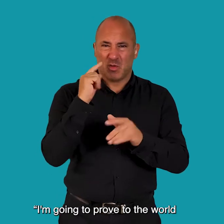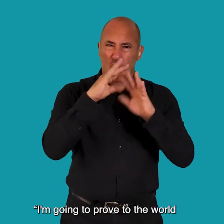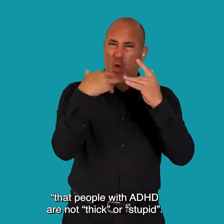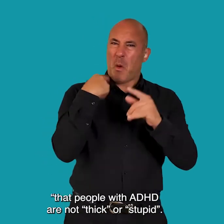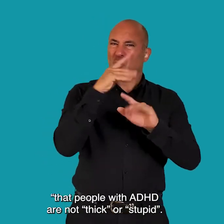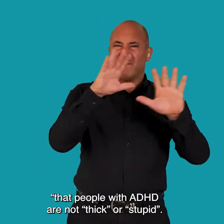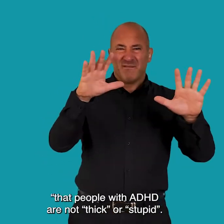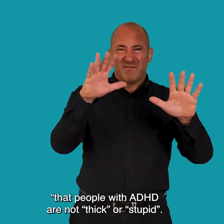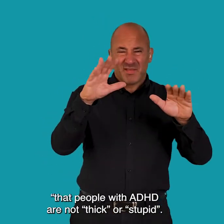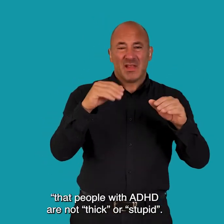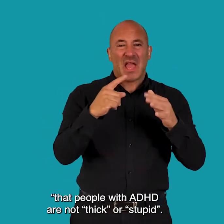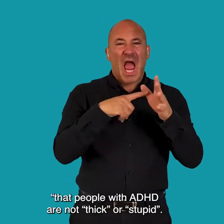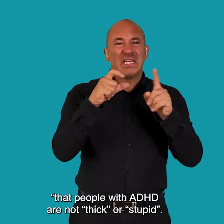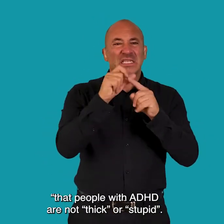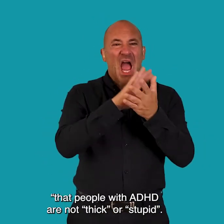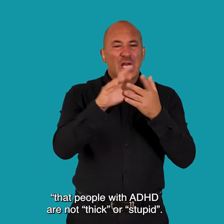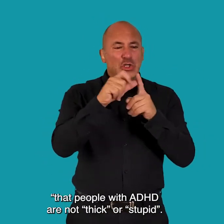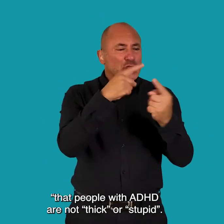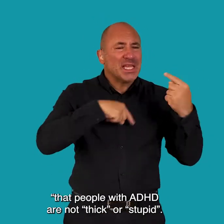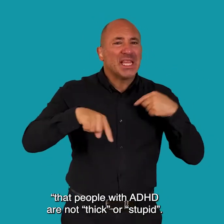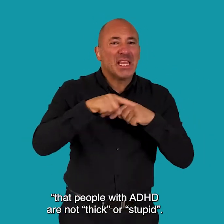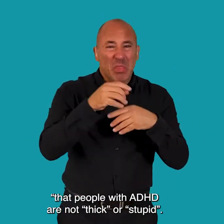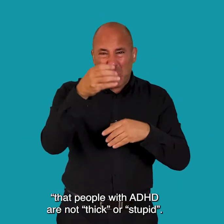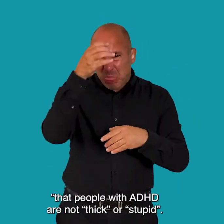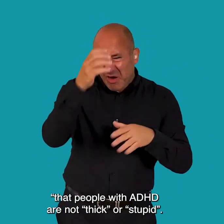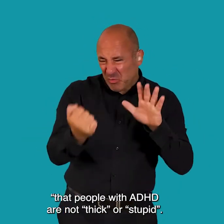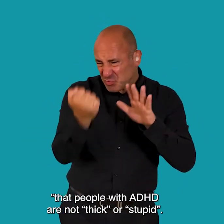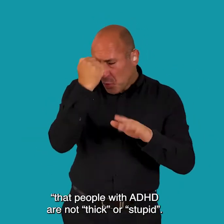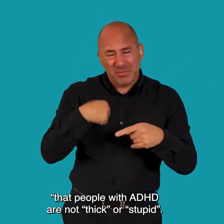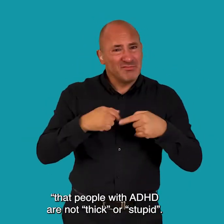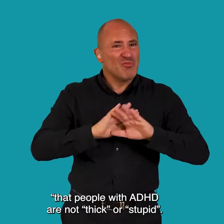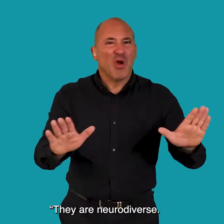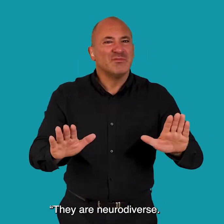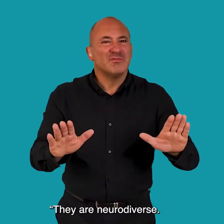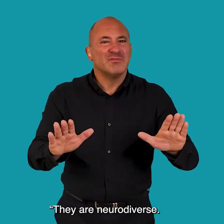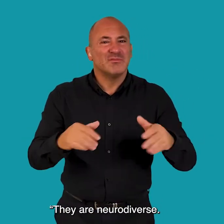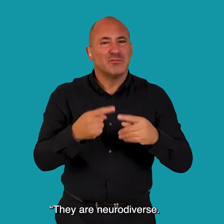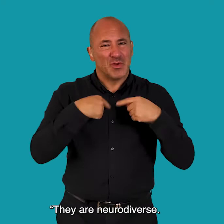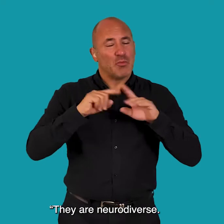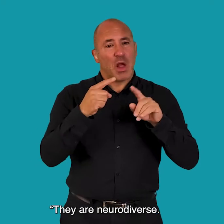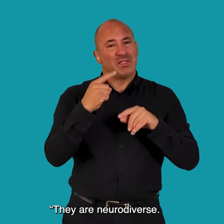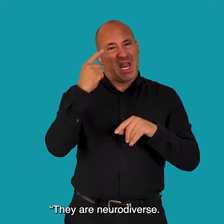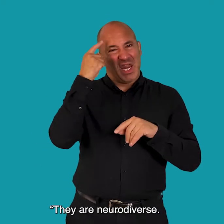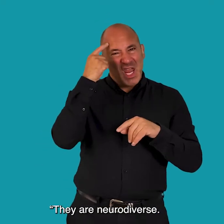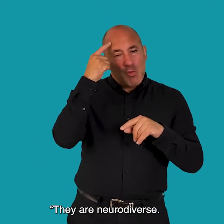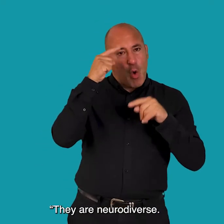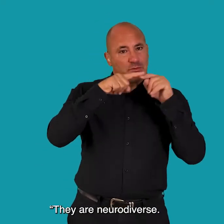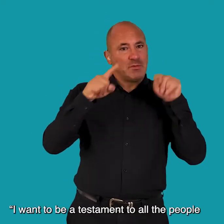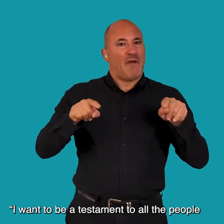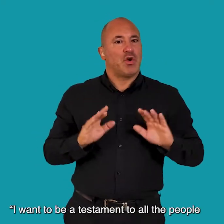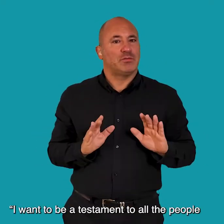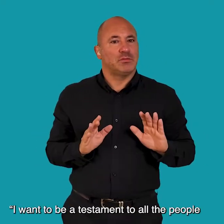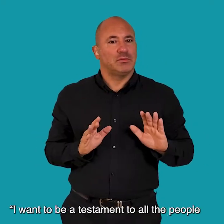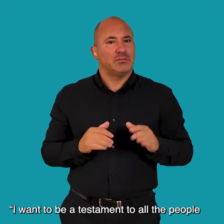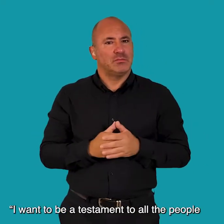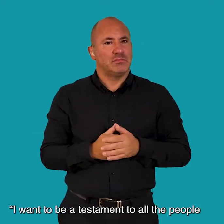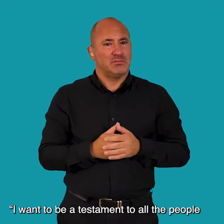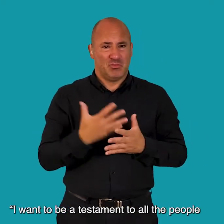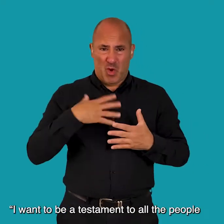that people with ADHD are not thick or stupid. They are neurodiverse. I want to be a testament to all